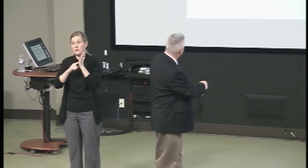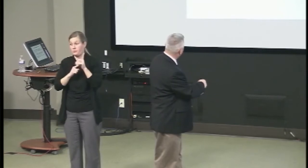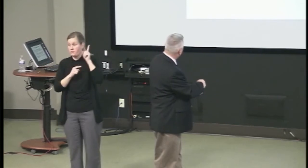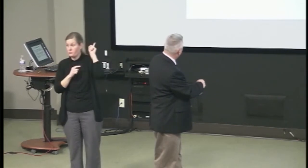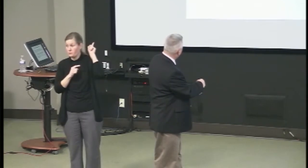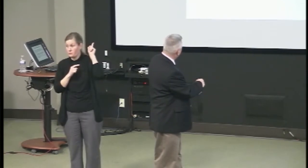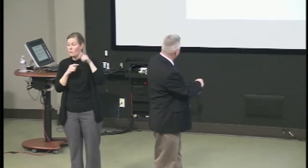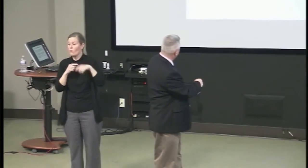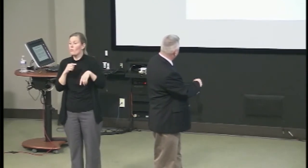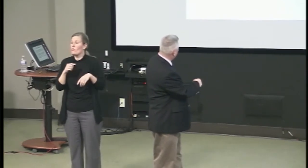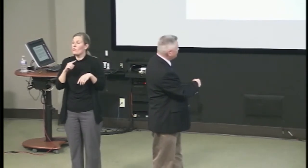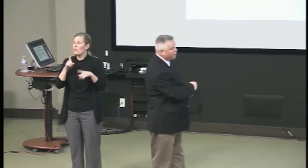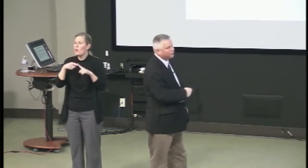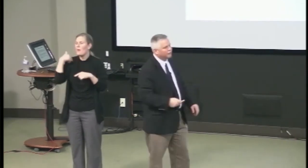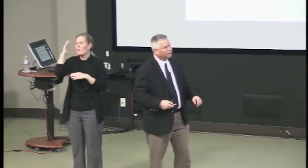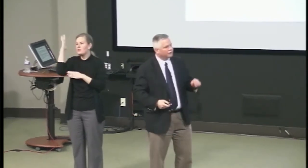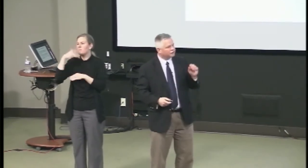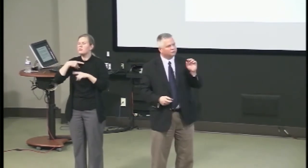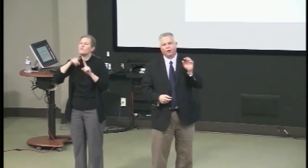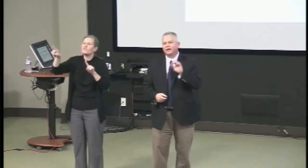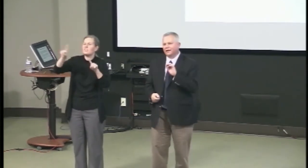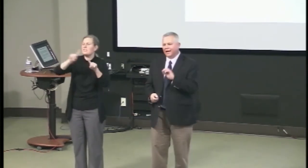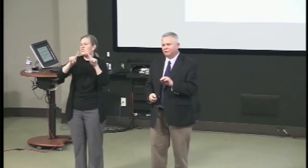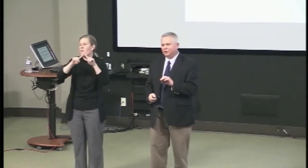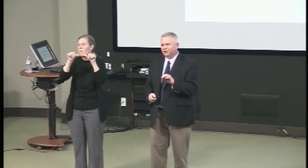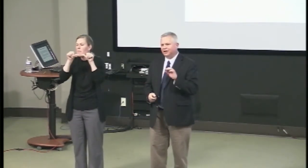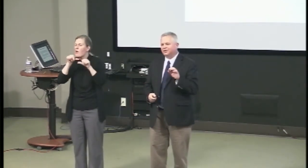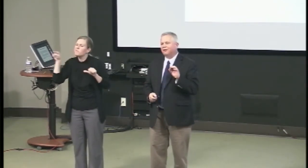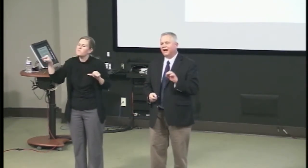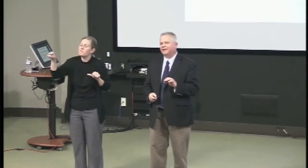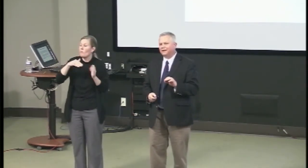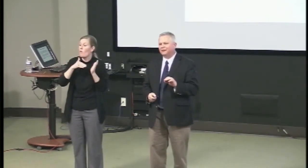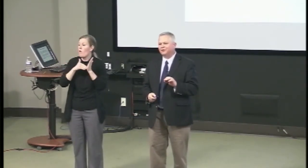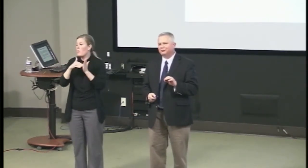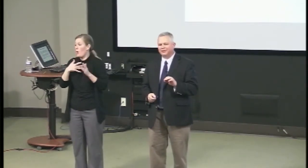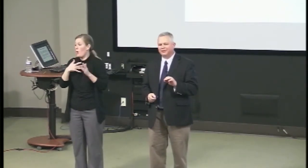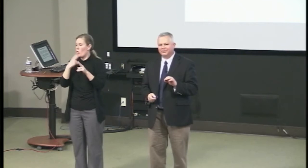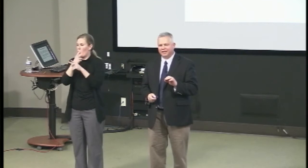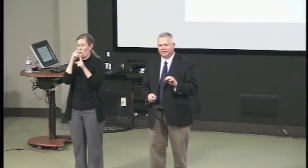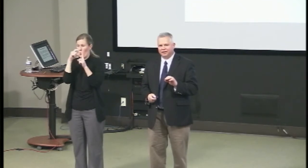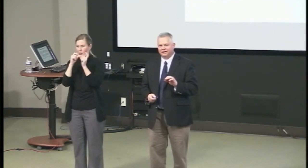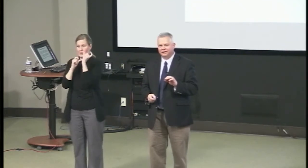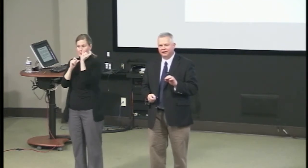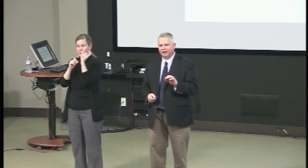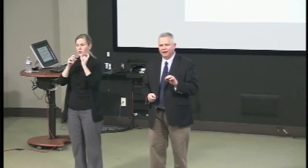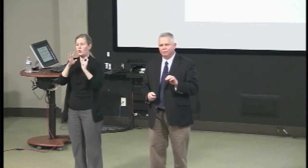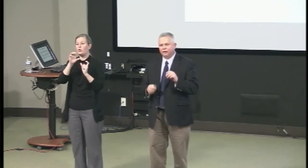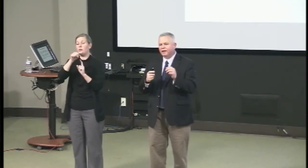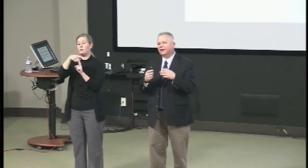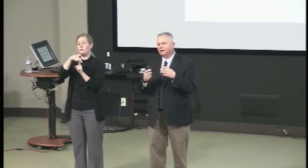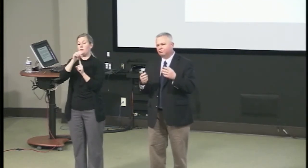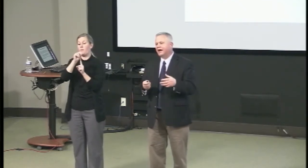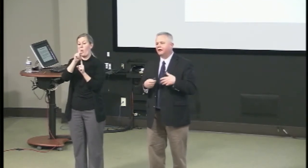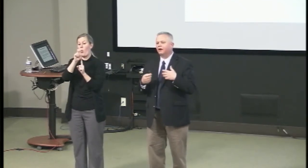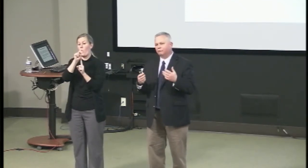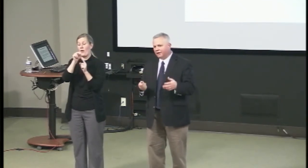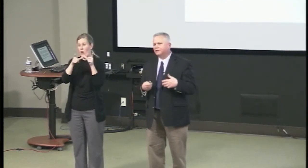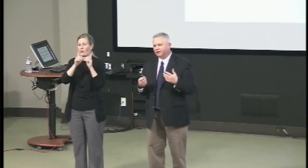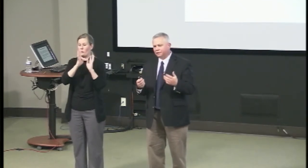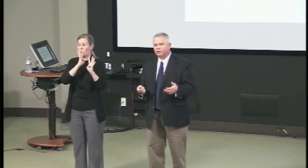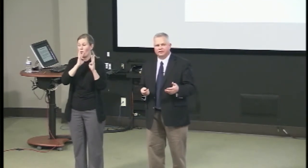talks, I've often written spoken language is a biological specialization, but reading and writing